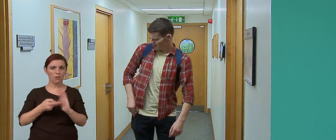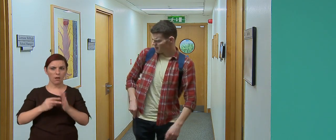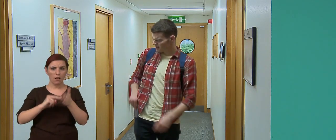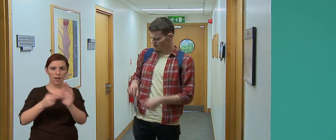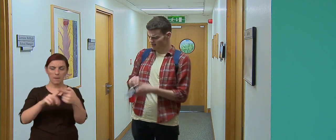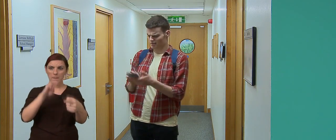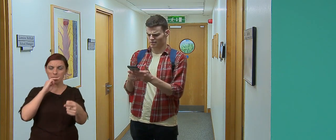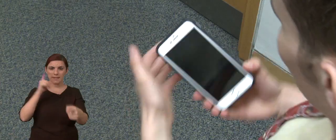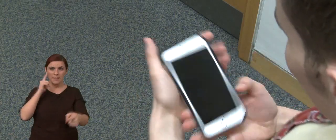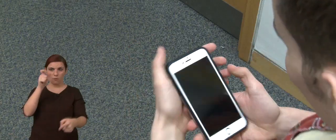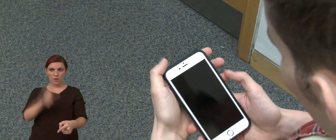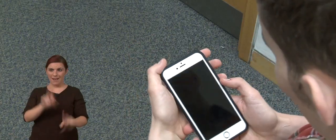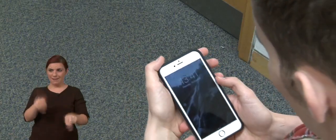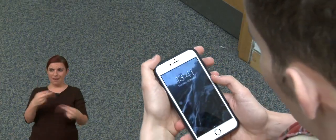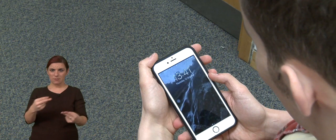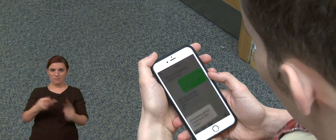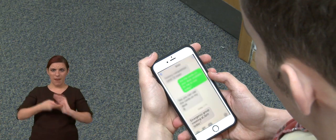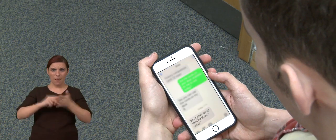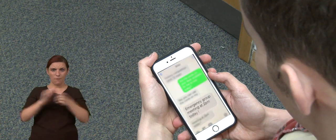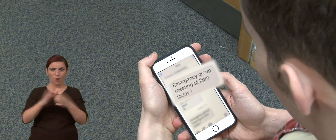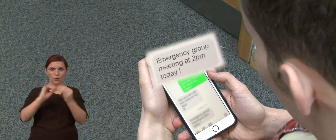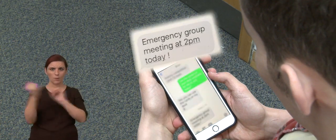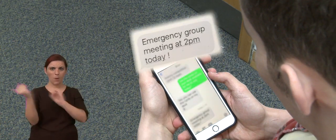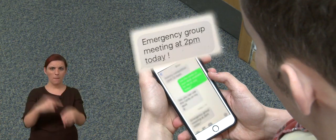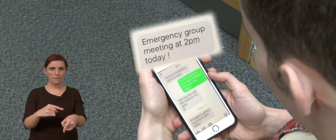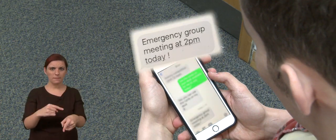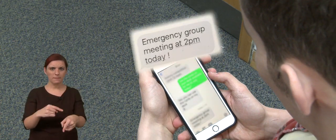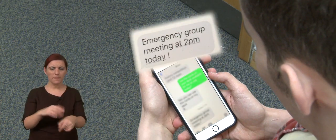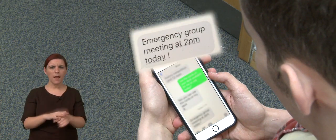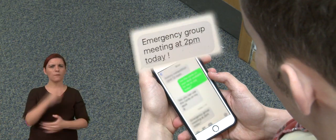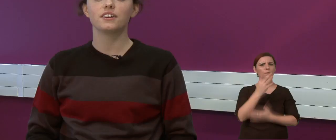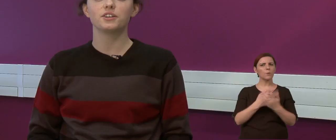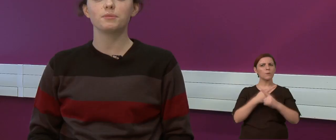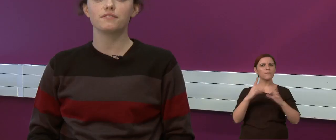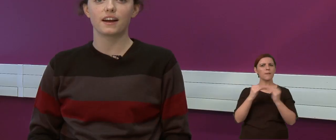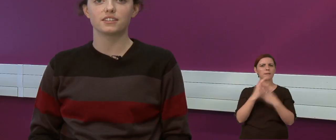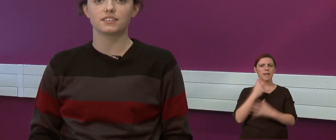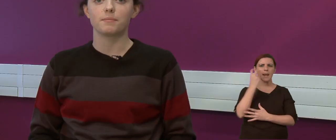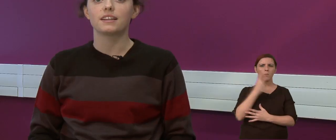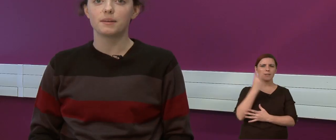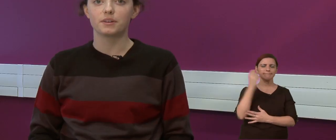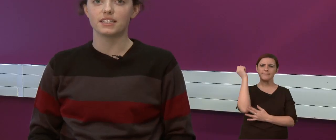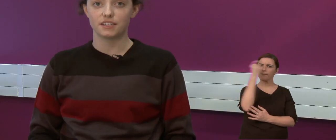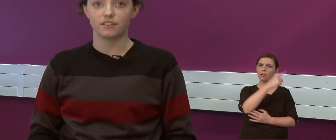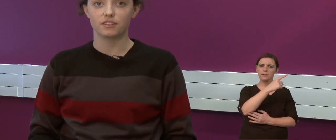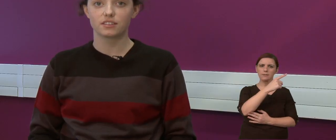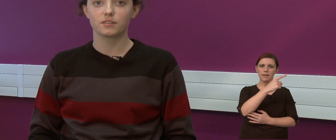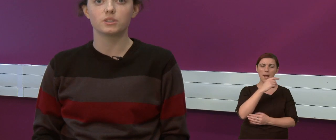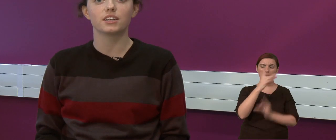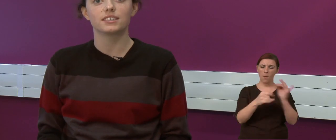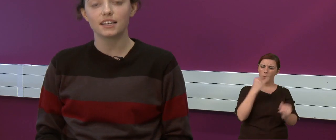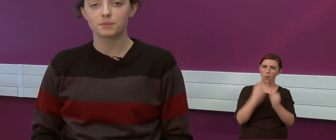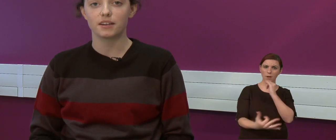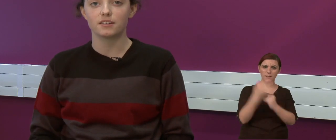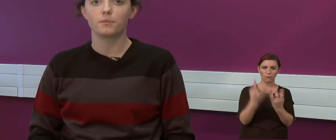last-minute arrangements leave very little time for a deaf student to organise an interpreter. There are a number of factors that make lip reading difficult,